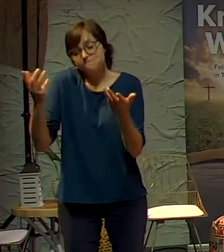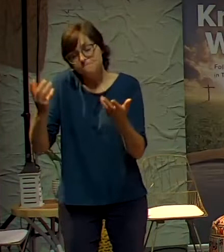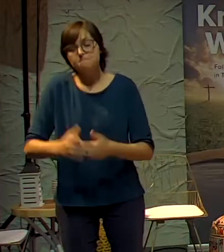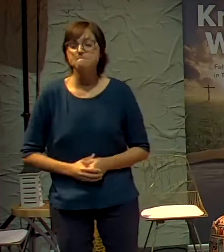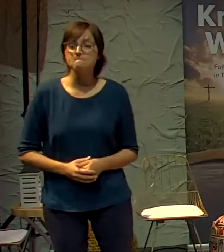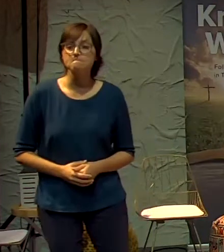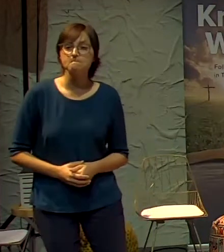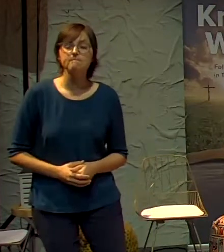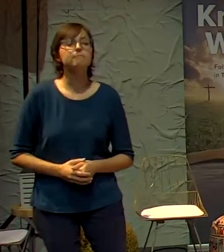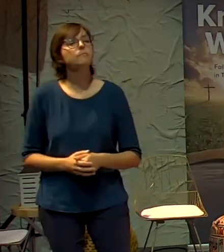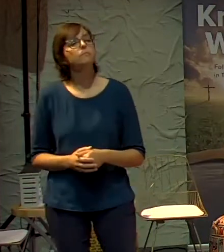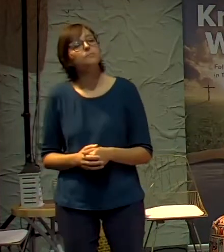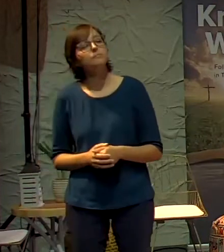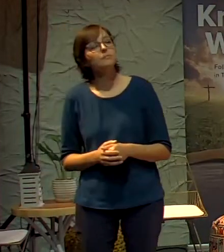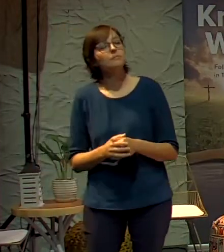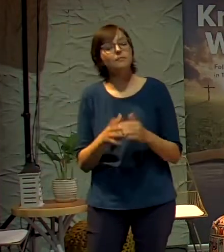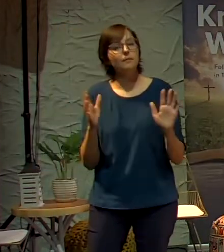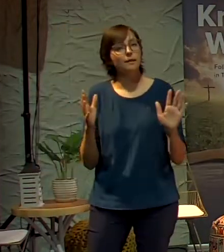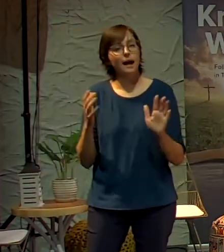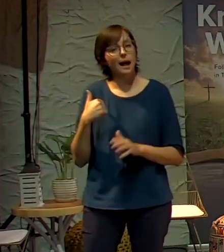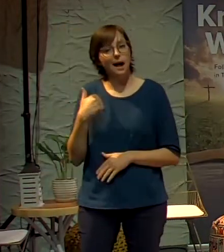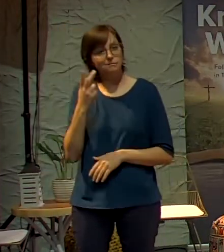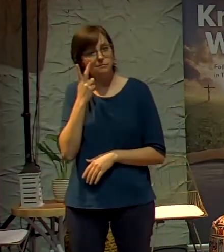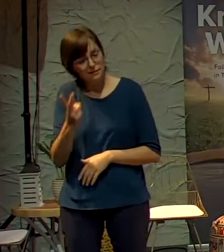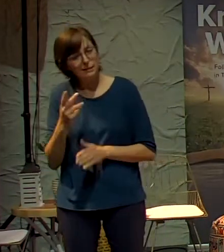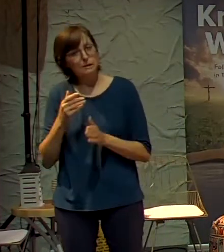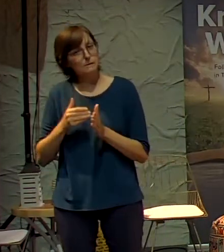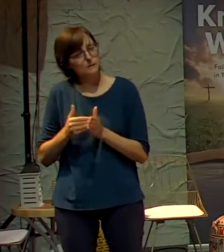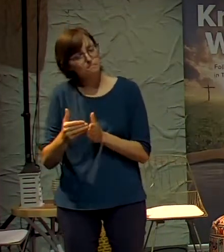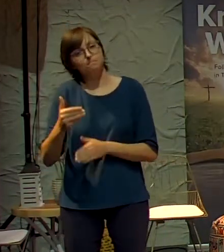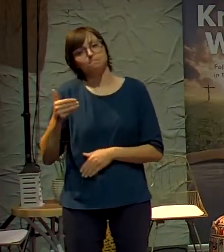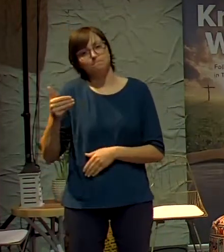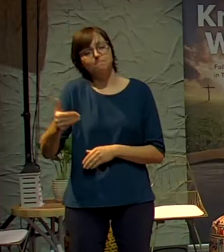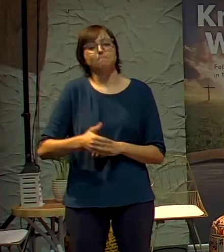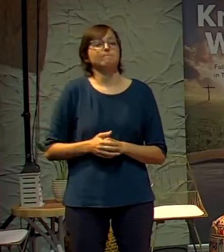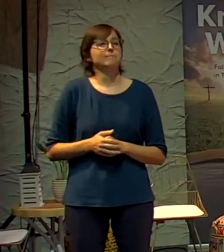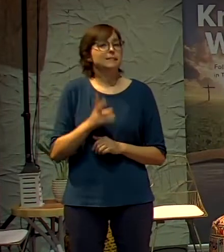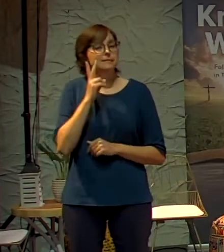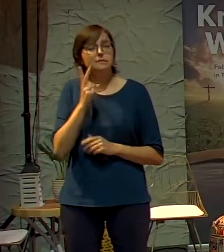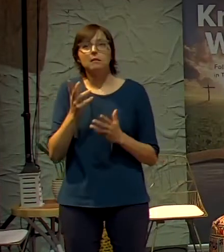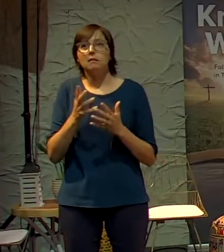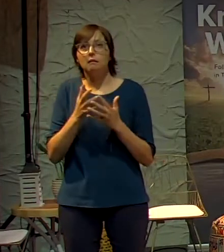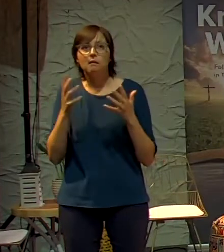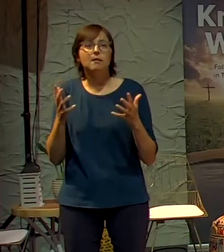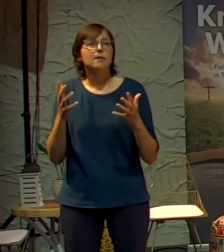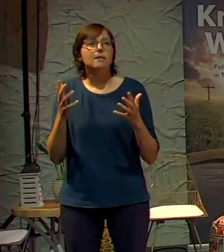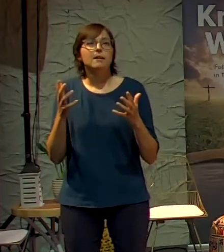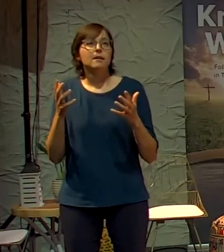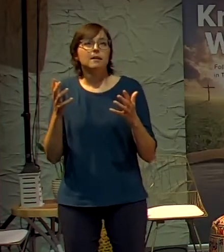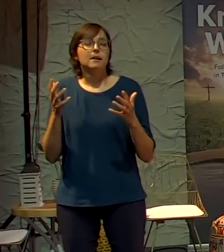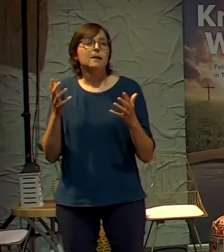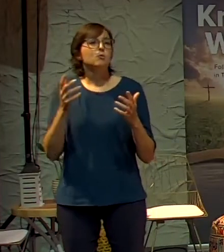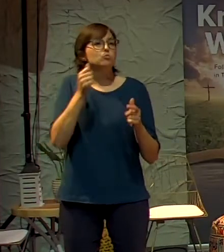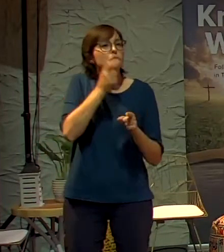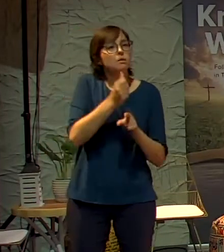you how many times I've seen this play out, right? How many times I've seen brothers